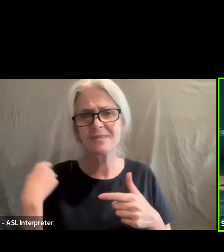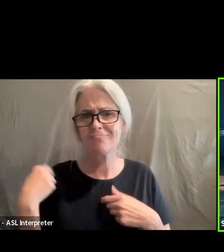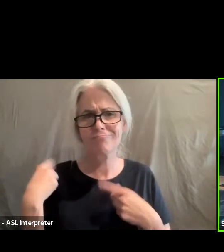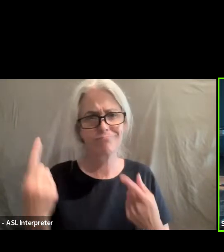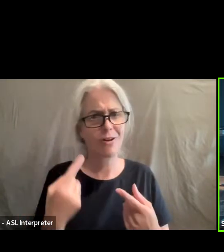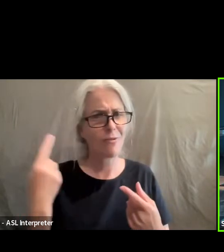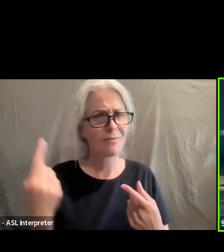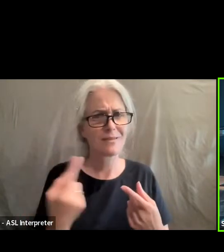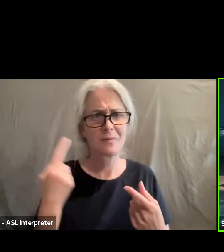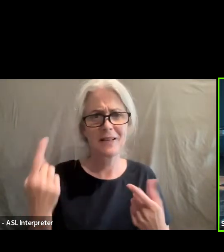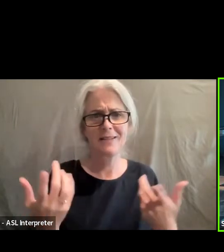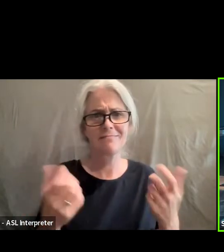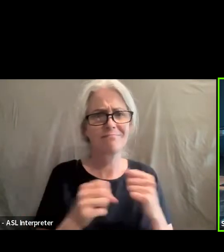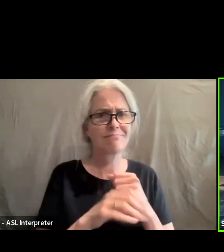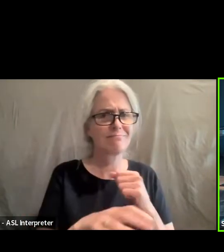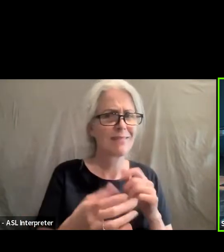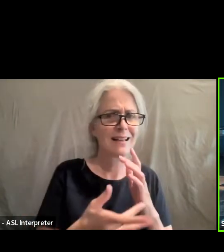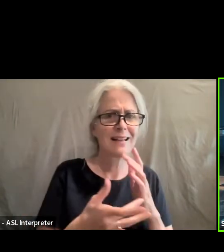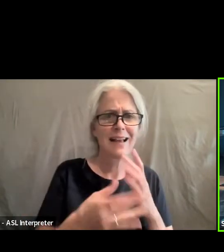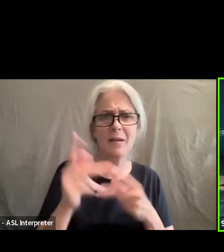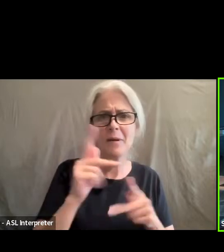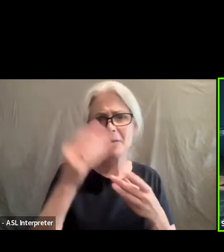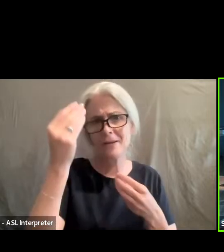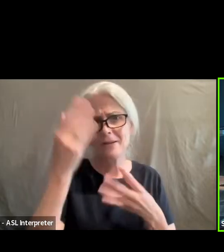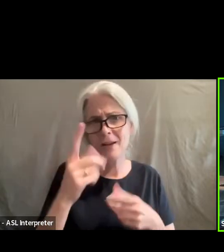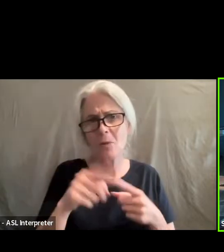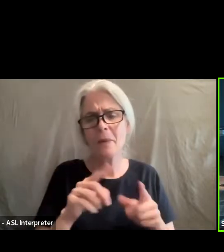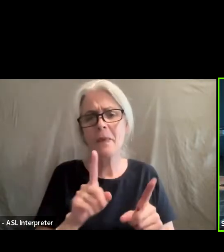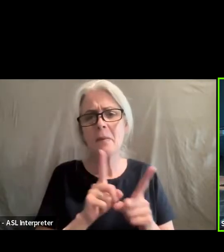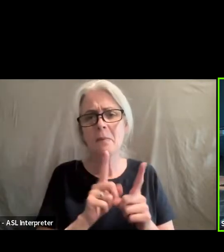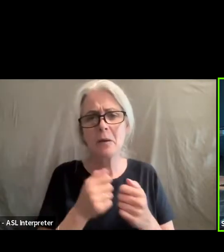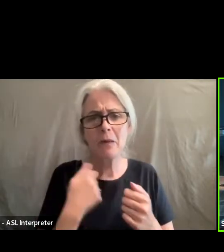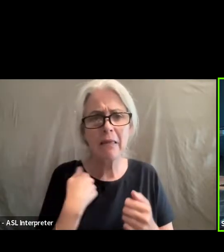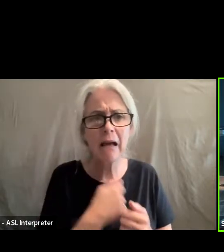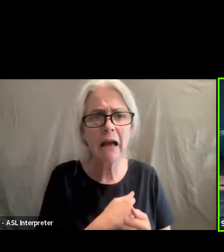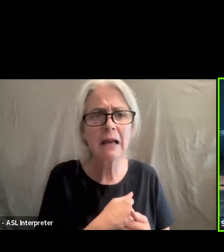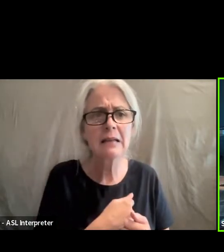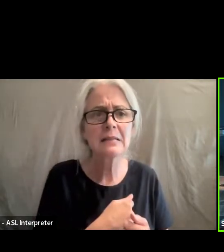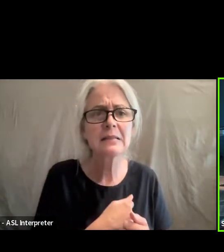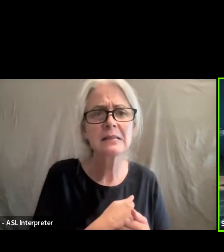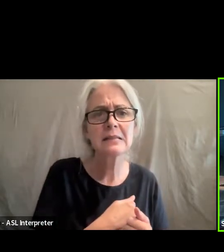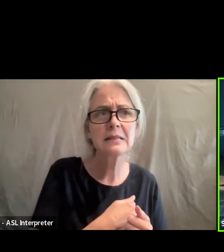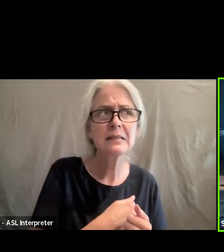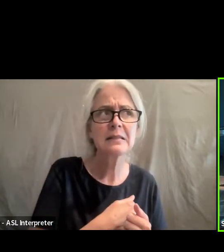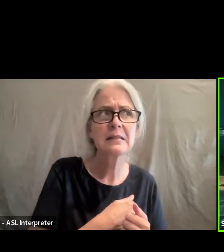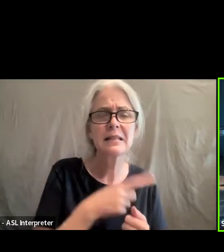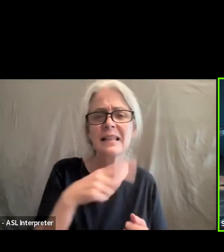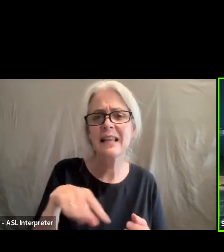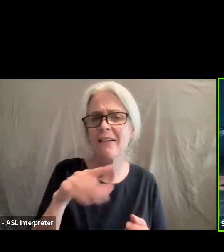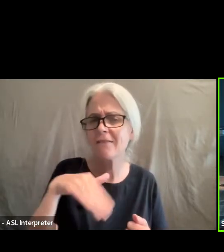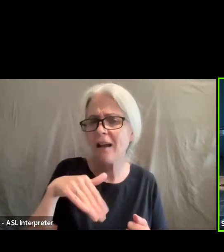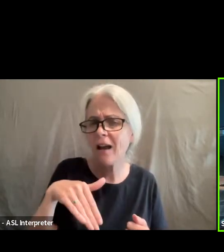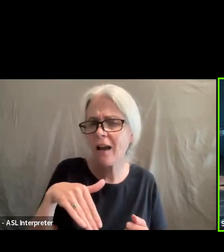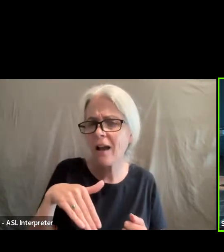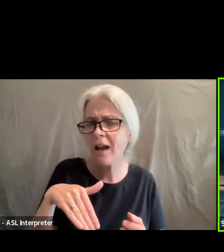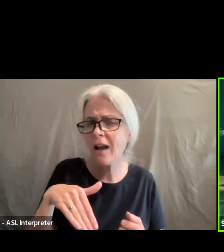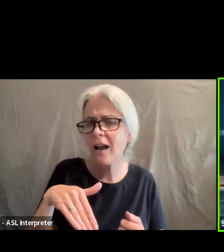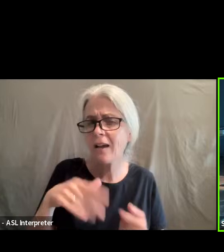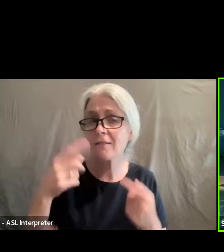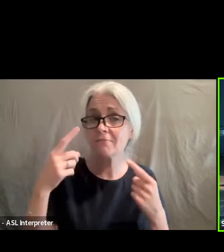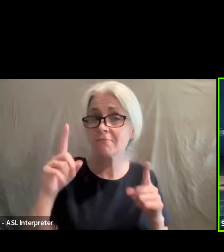sales pitch that the tech folks tell us when they meet with us. And so they've not yet done that, right?